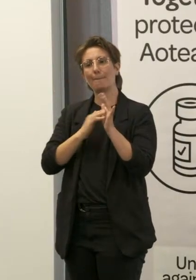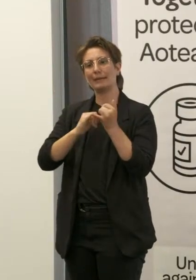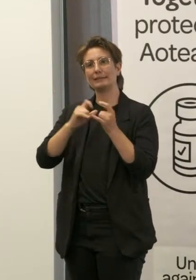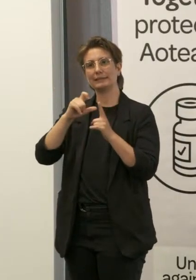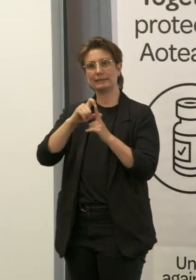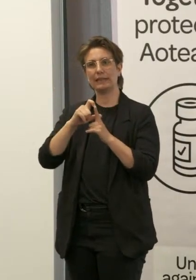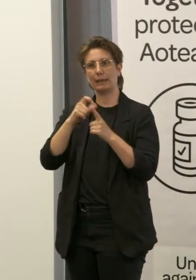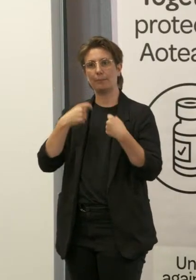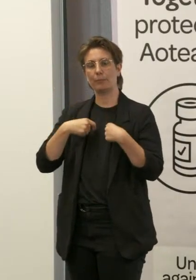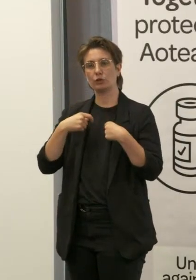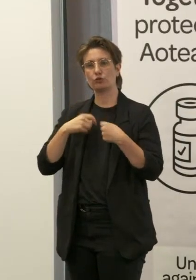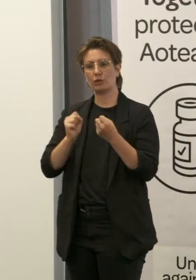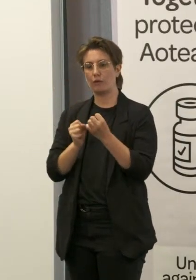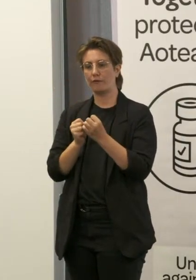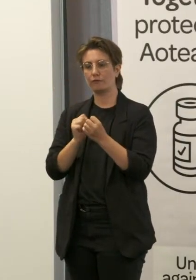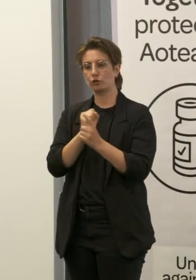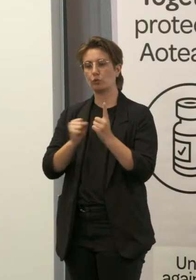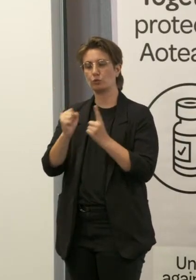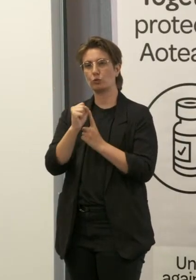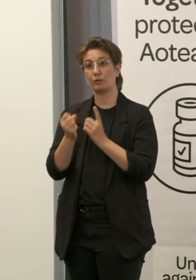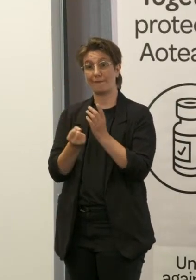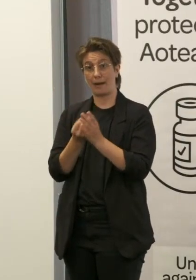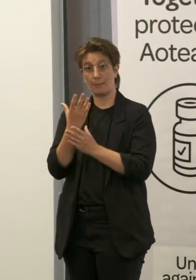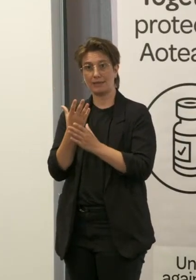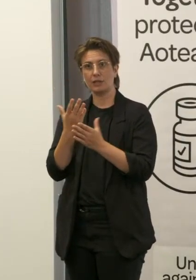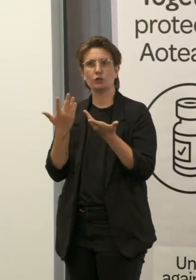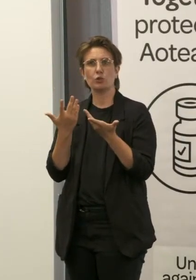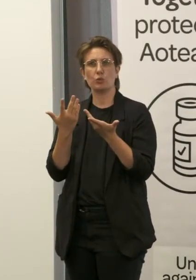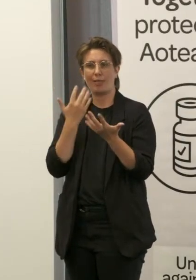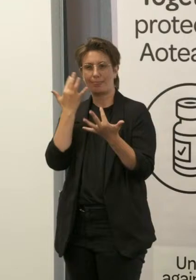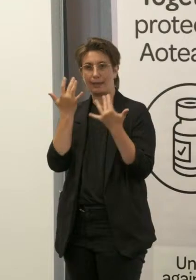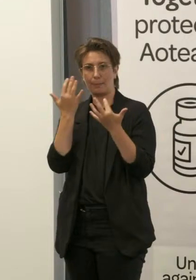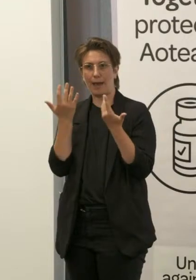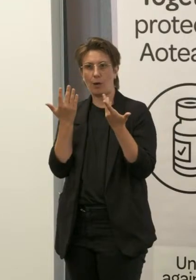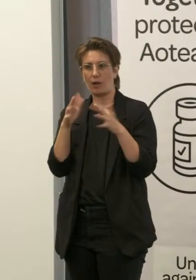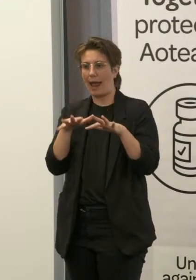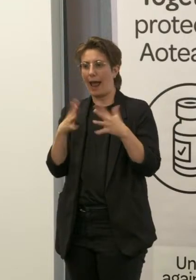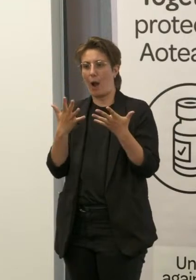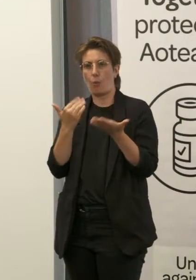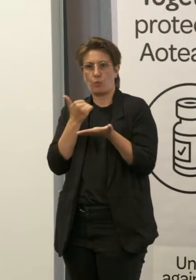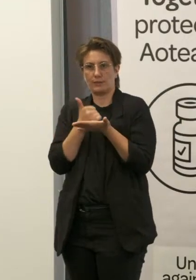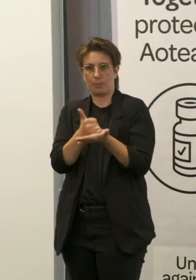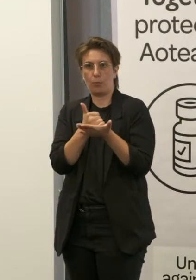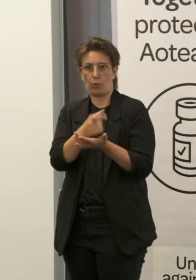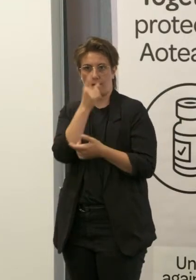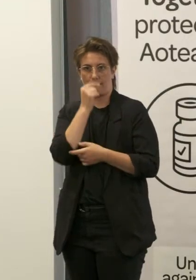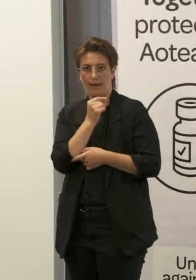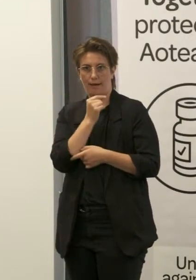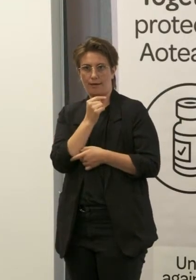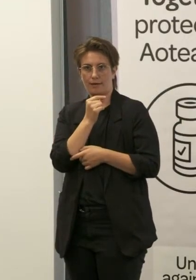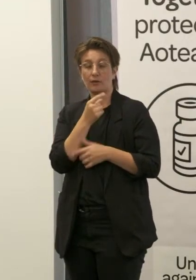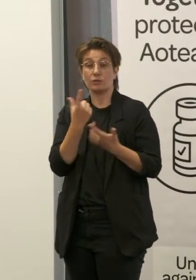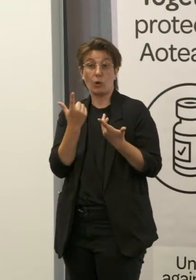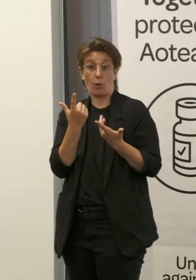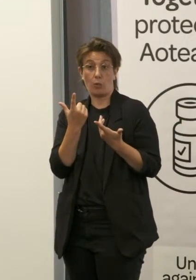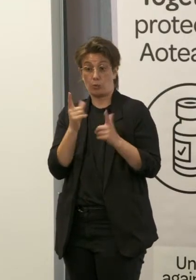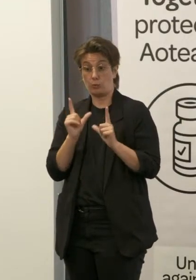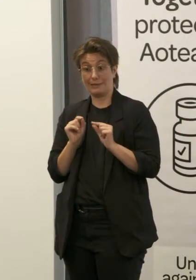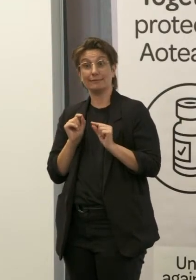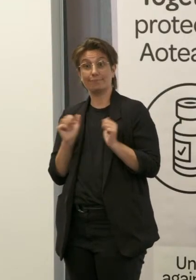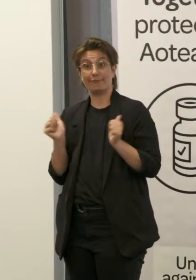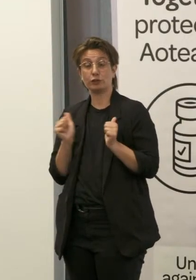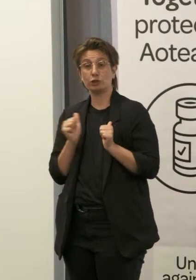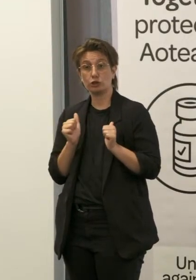to help our health colleagues and the messages that Ashley and Joe gave. In doing so, our model mirrors the model in